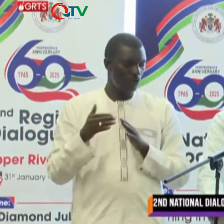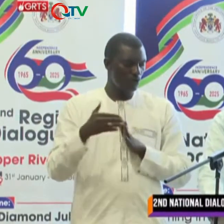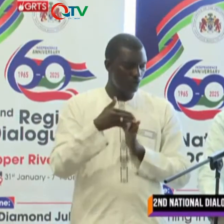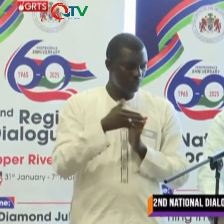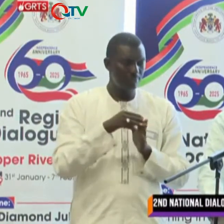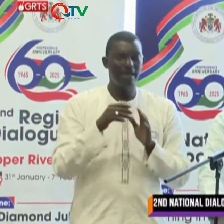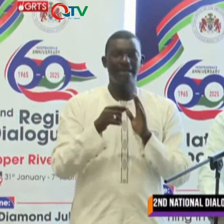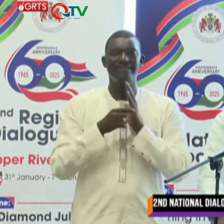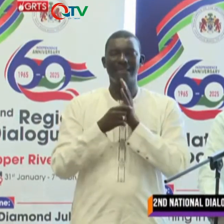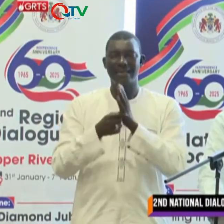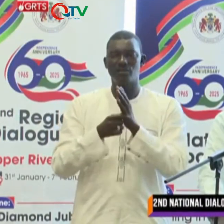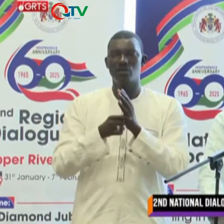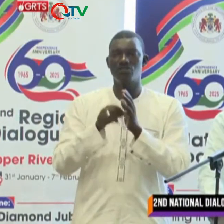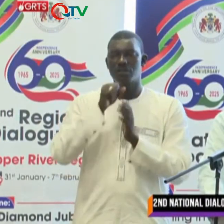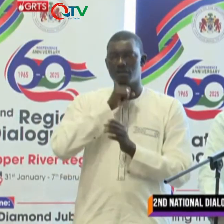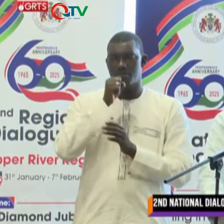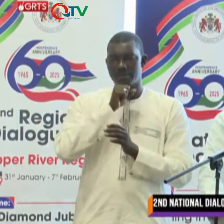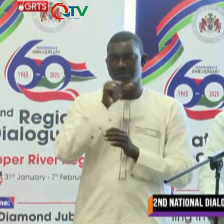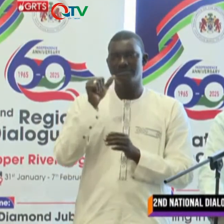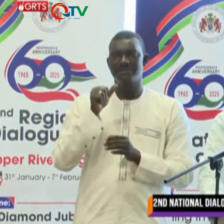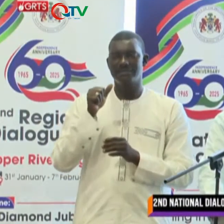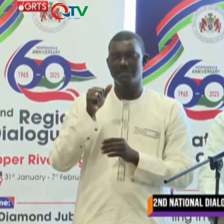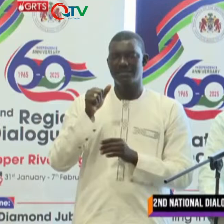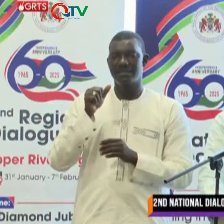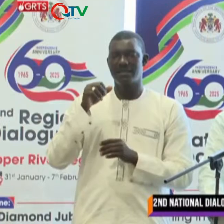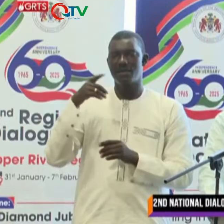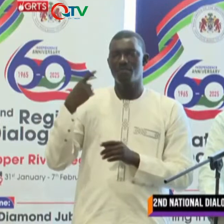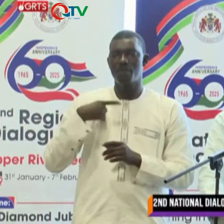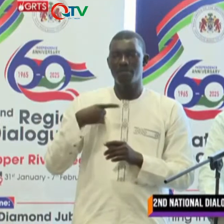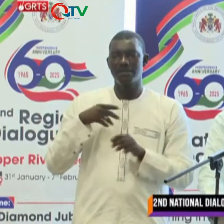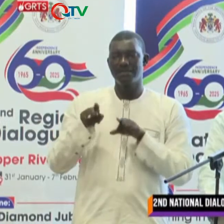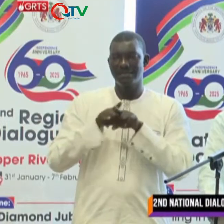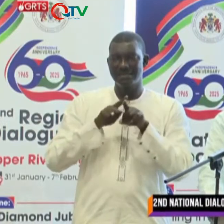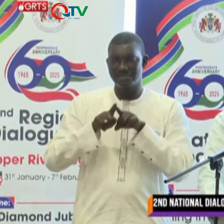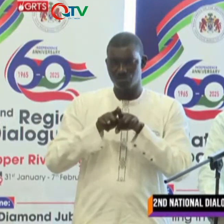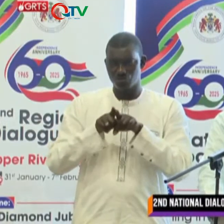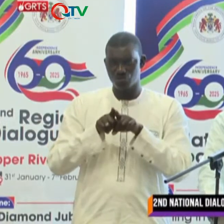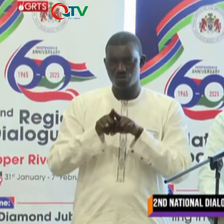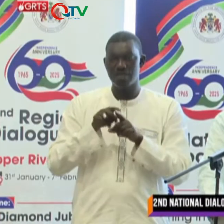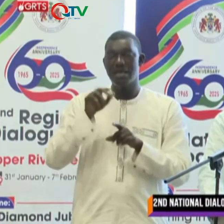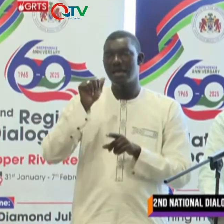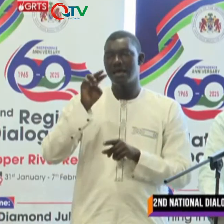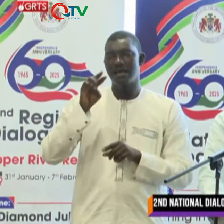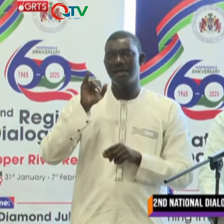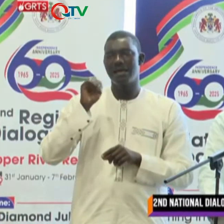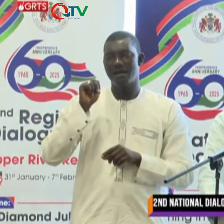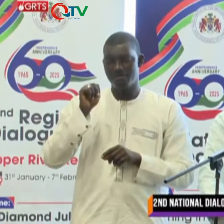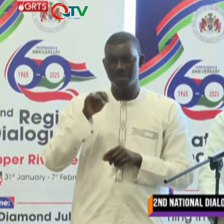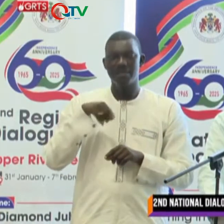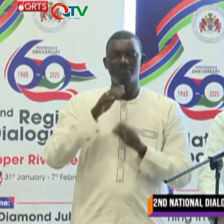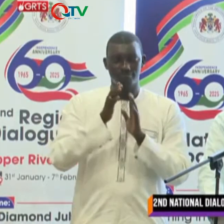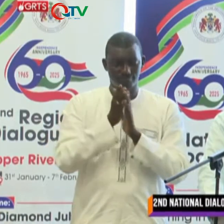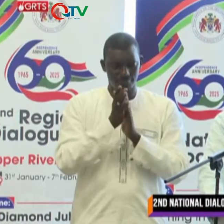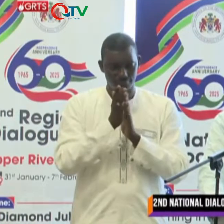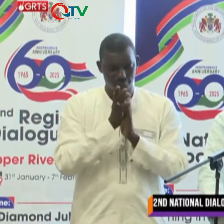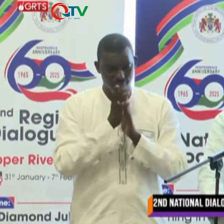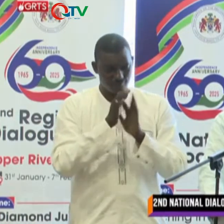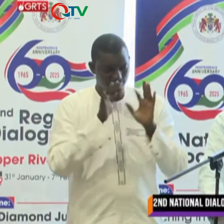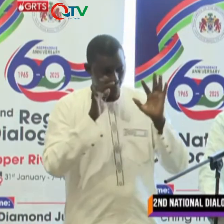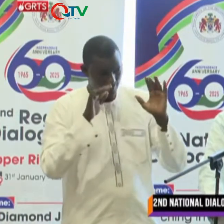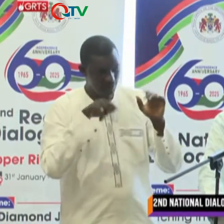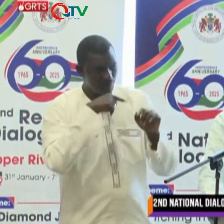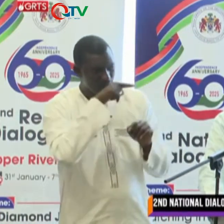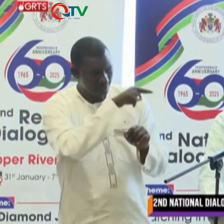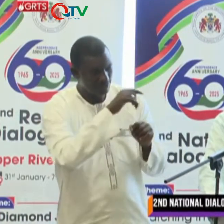by the Director of Press and Public Relations in my office, deserves commendation for the magnificence of the occasion.